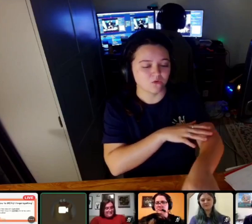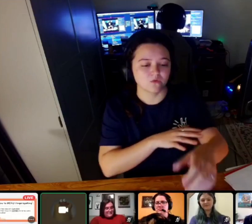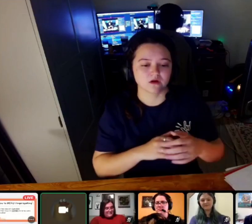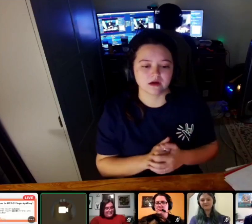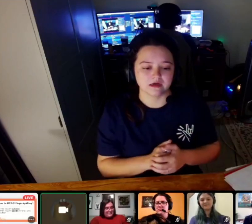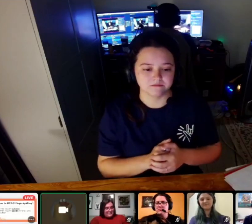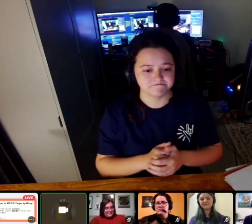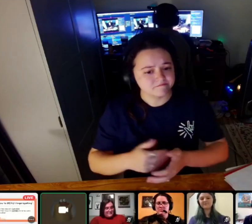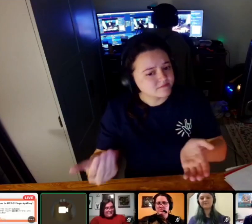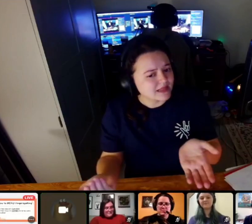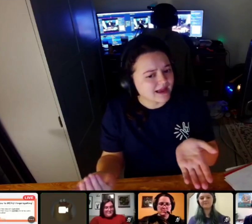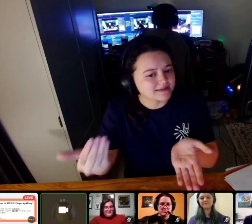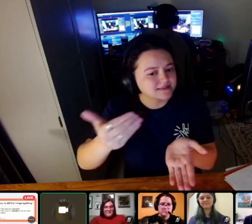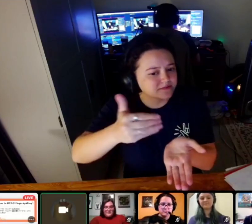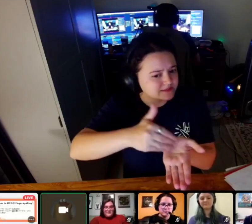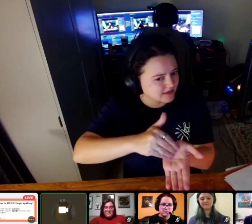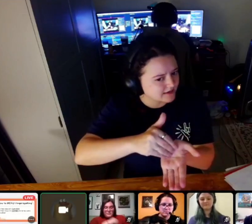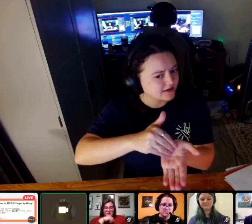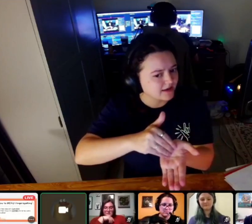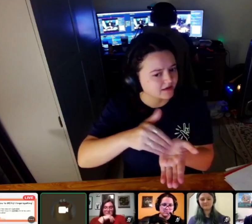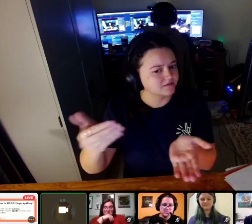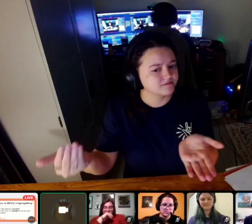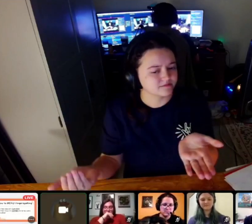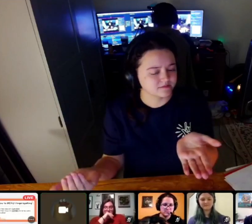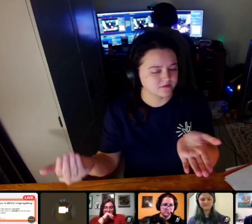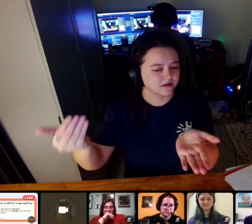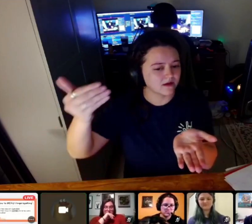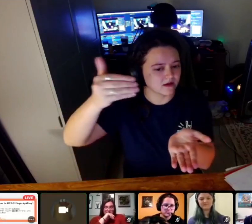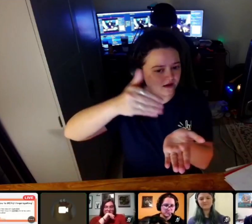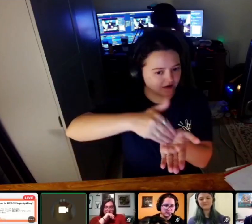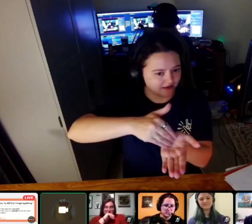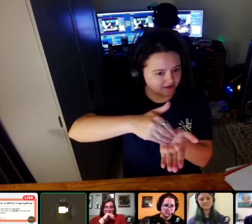Or ask them to sign it again. Again.